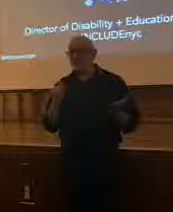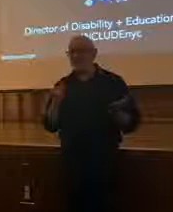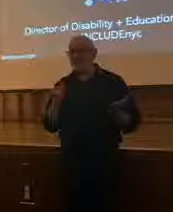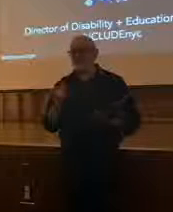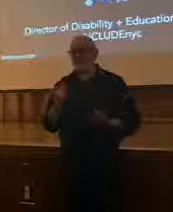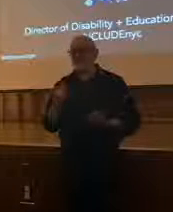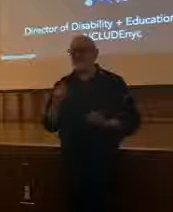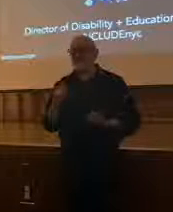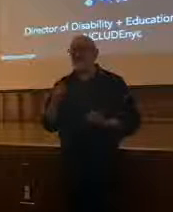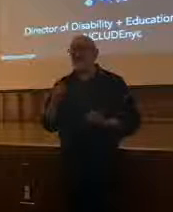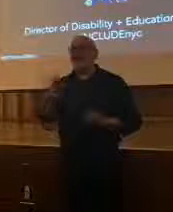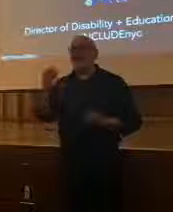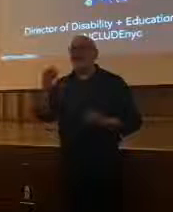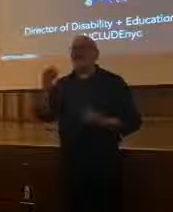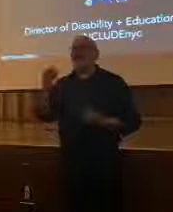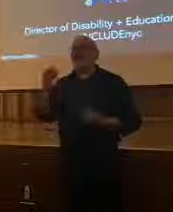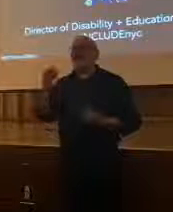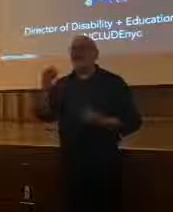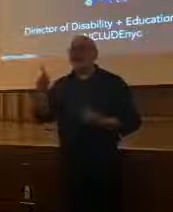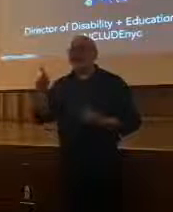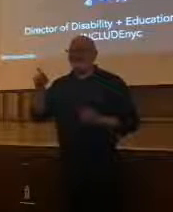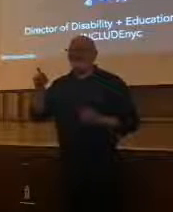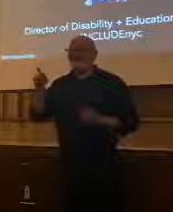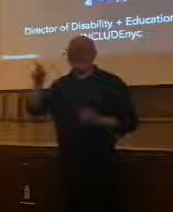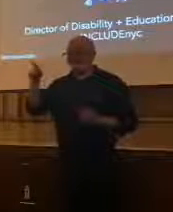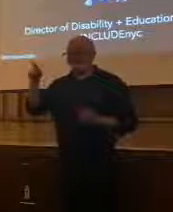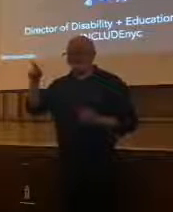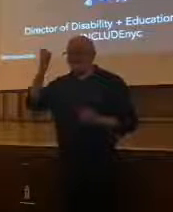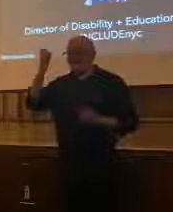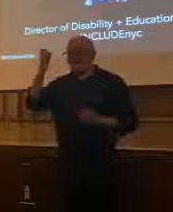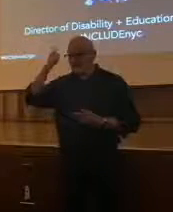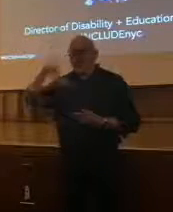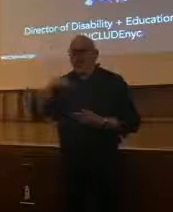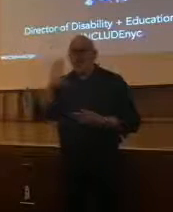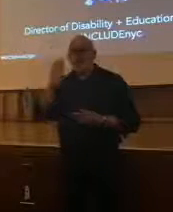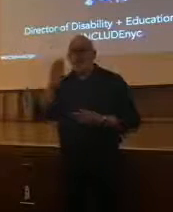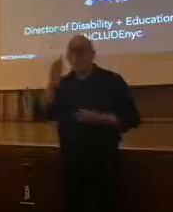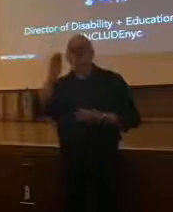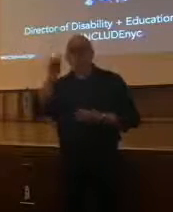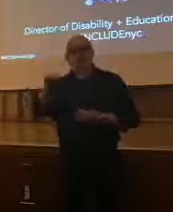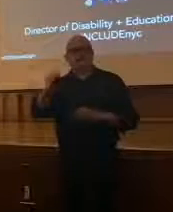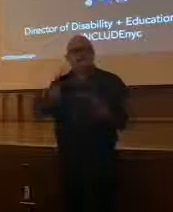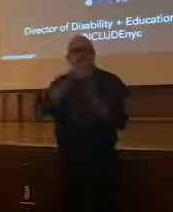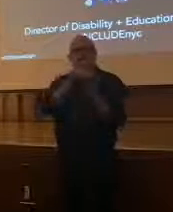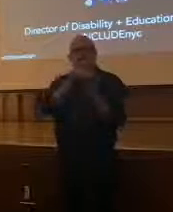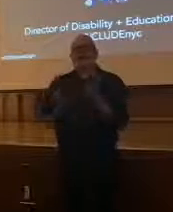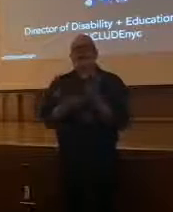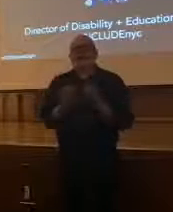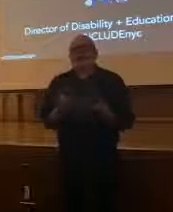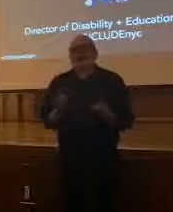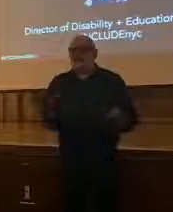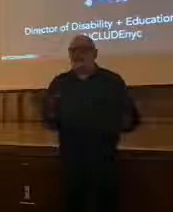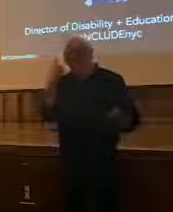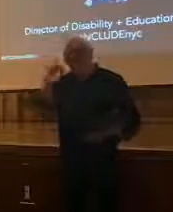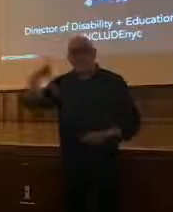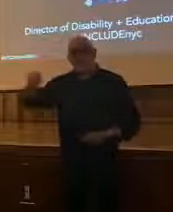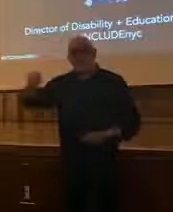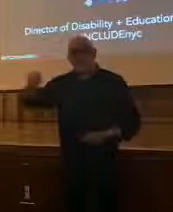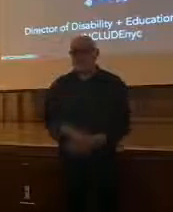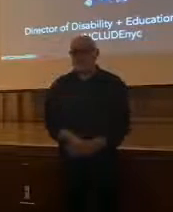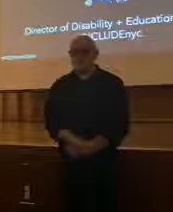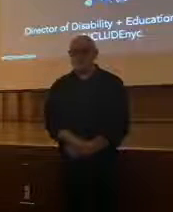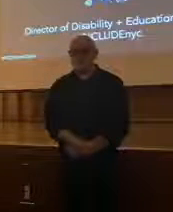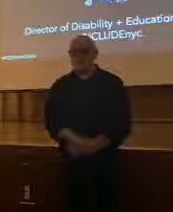Jack will hug anybody who asks, he'll bust into a dance move in a hot second, yet he also will get into the personal space of